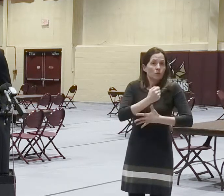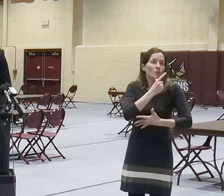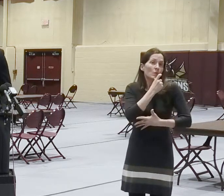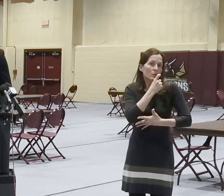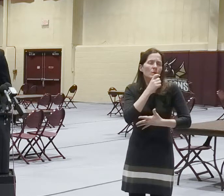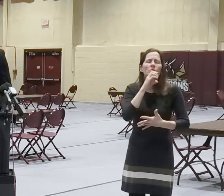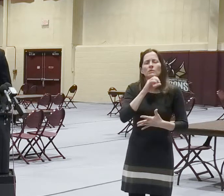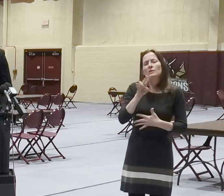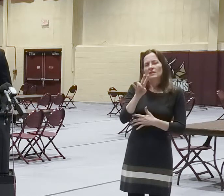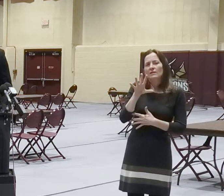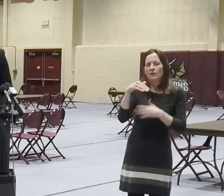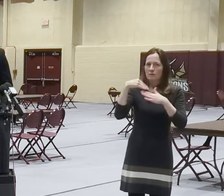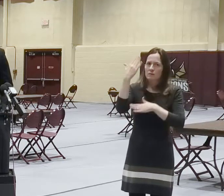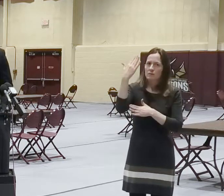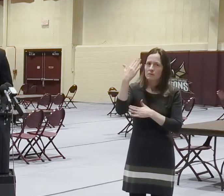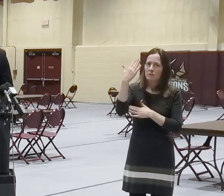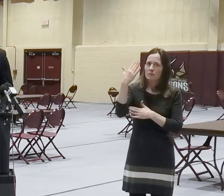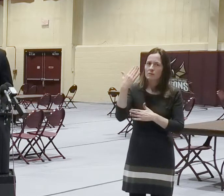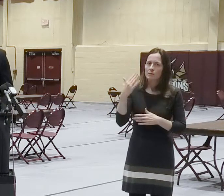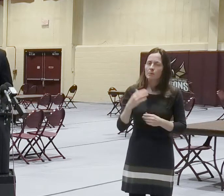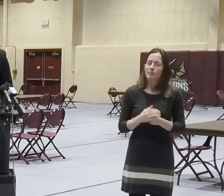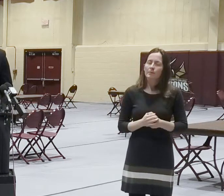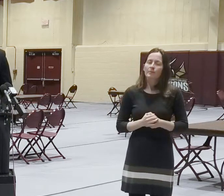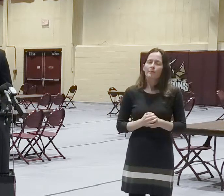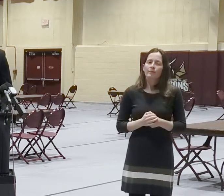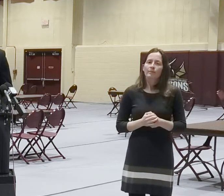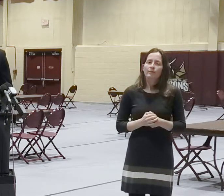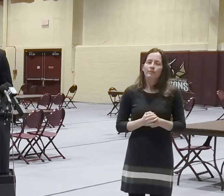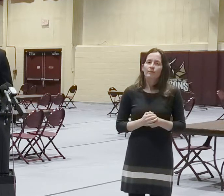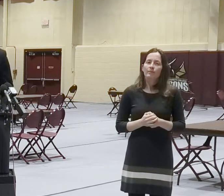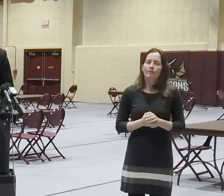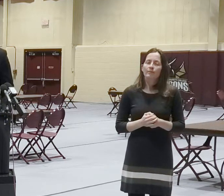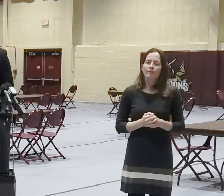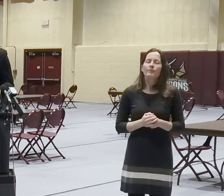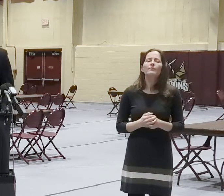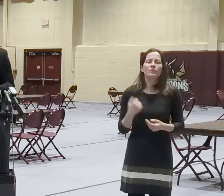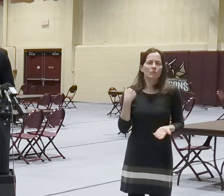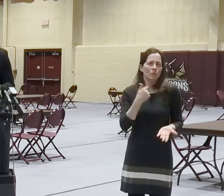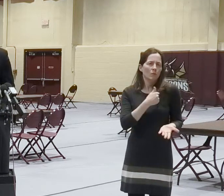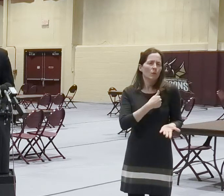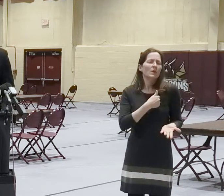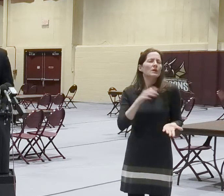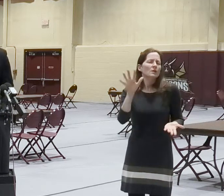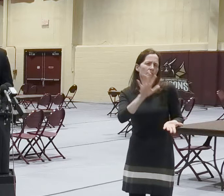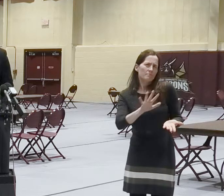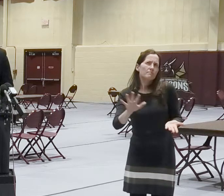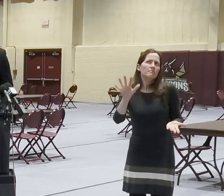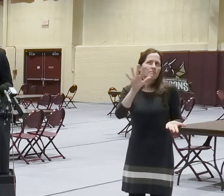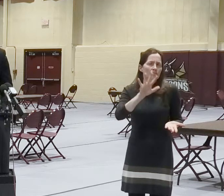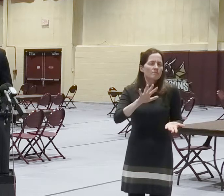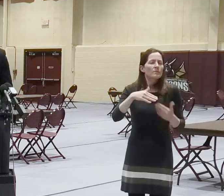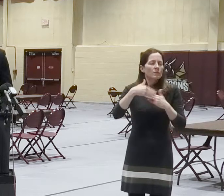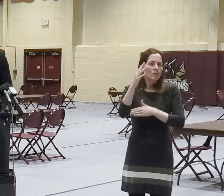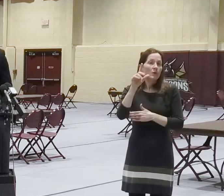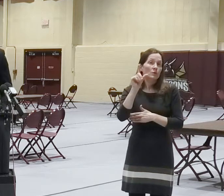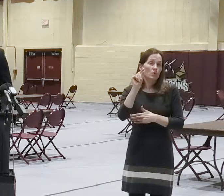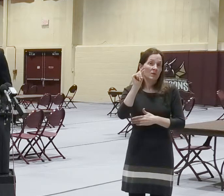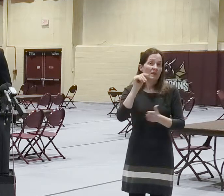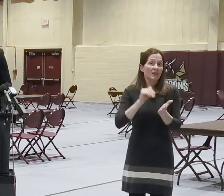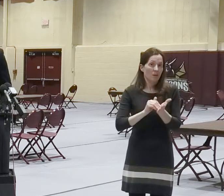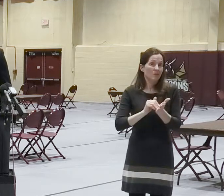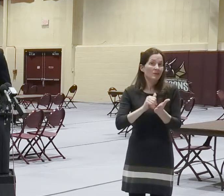older. It is estimated that there are more than 20,000 adults here in Howard